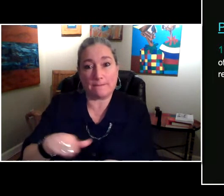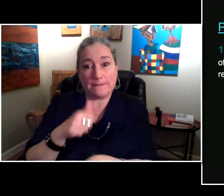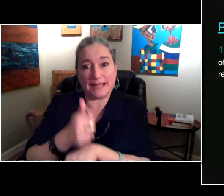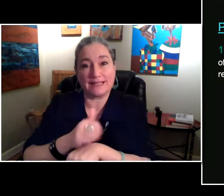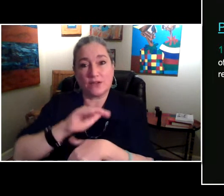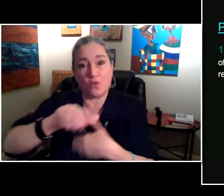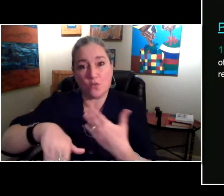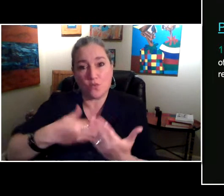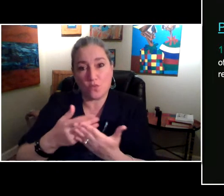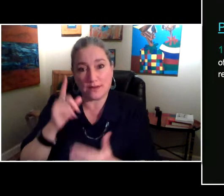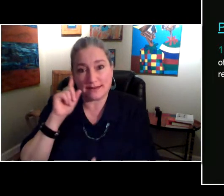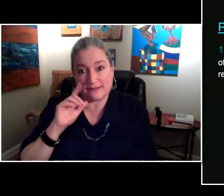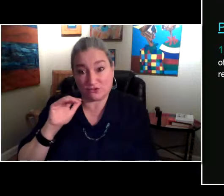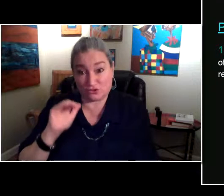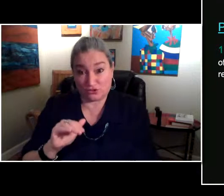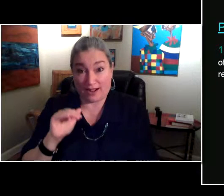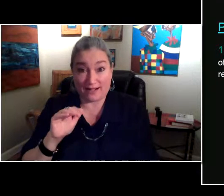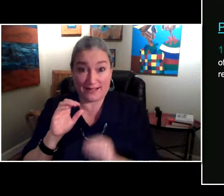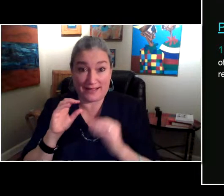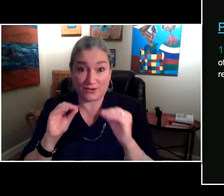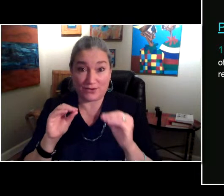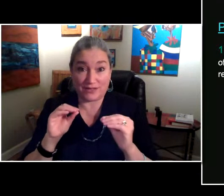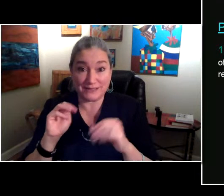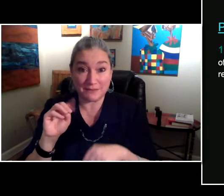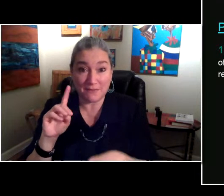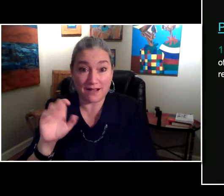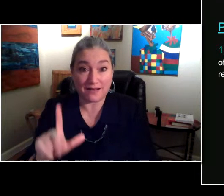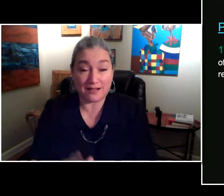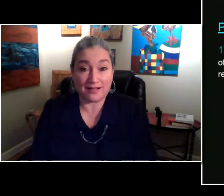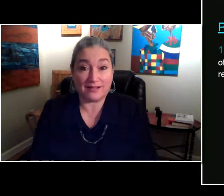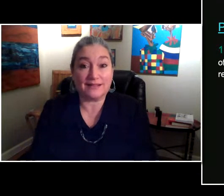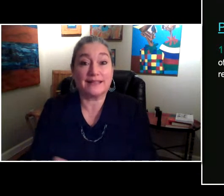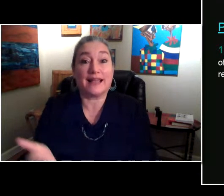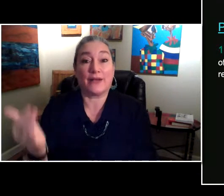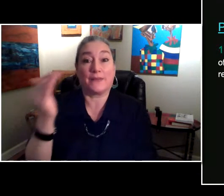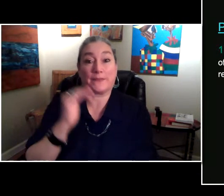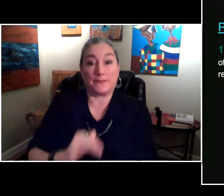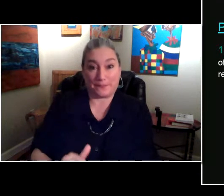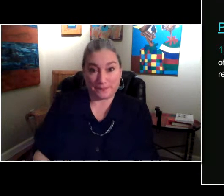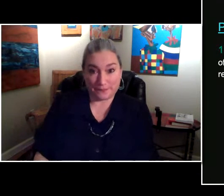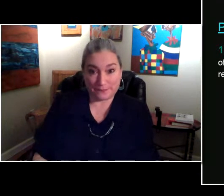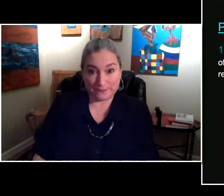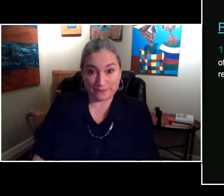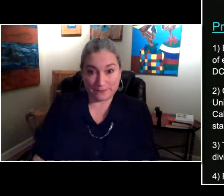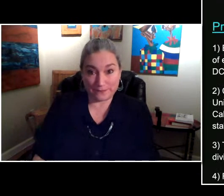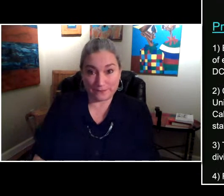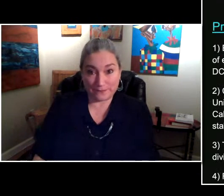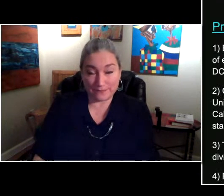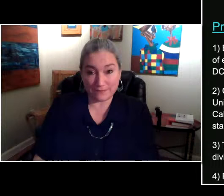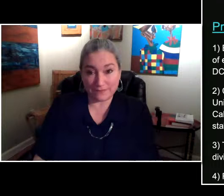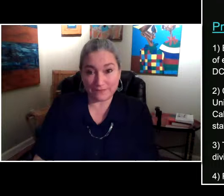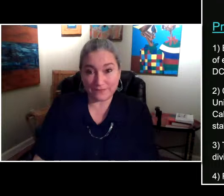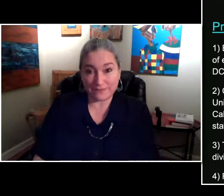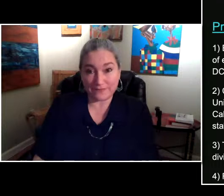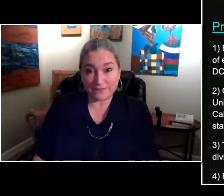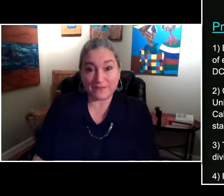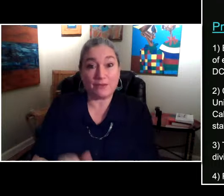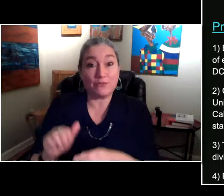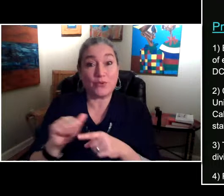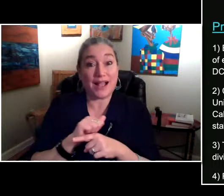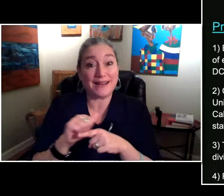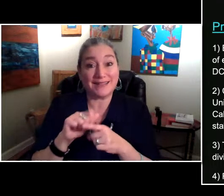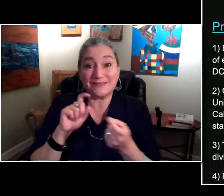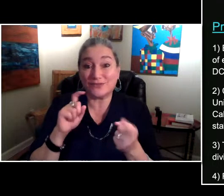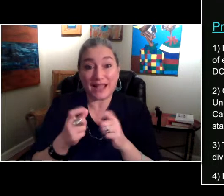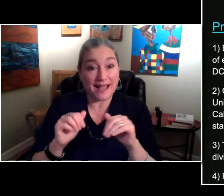children. And they can do that by recognizing and accepting DCCW and the whole deaf child educational